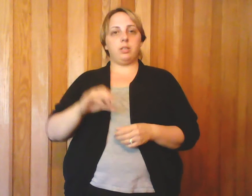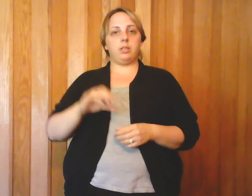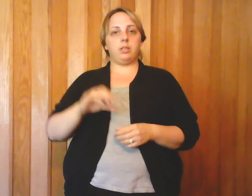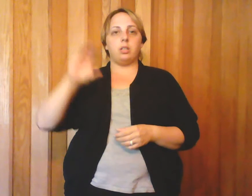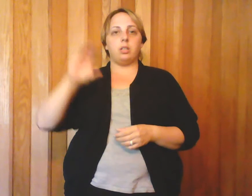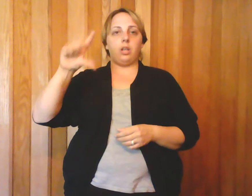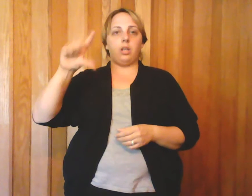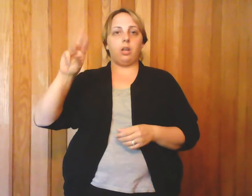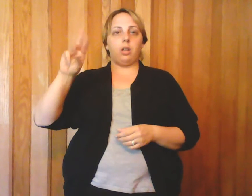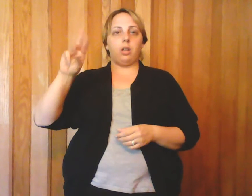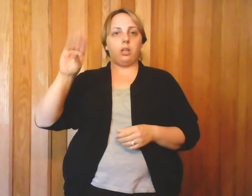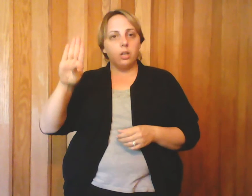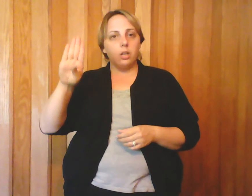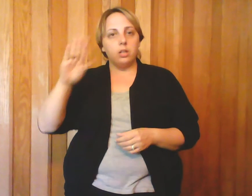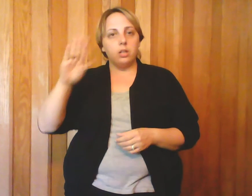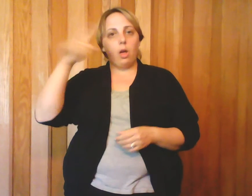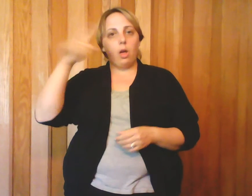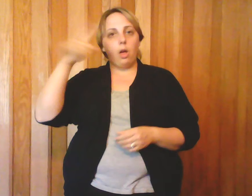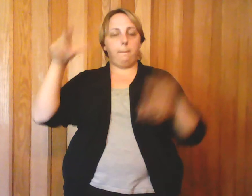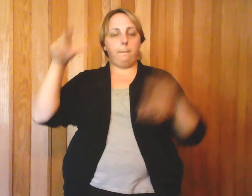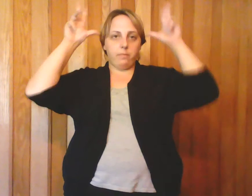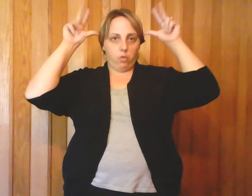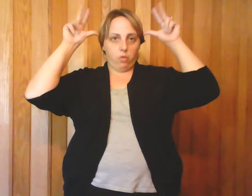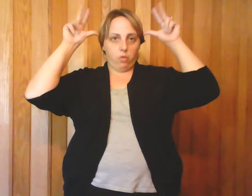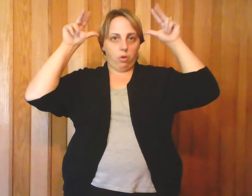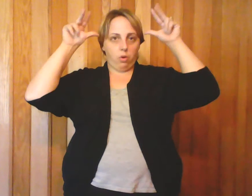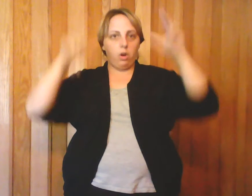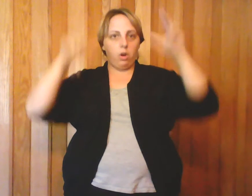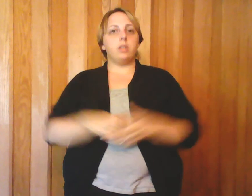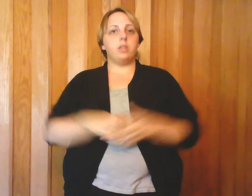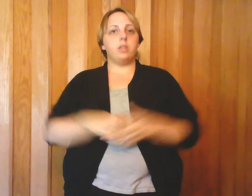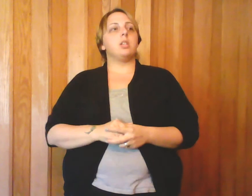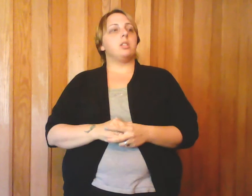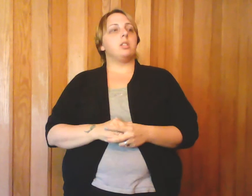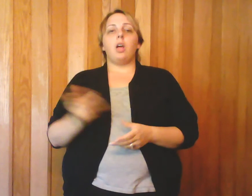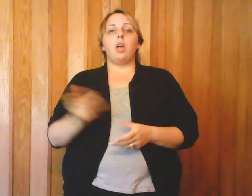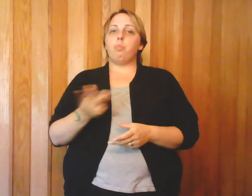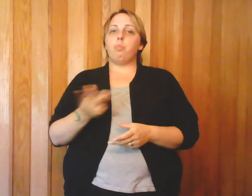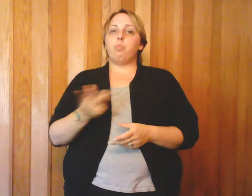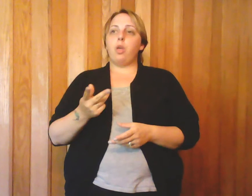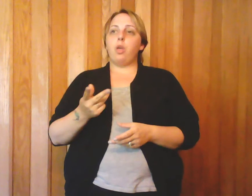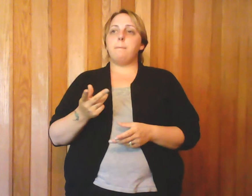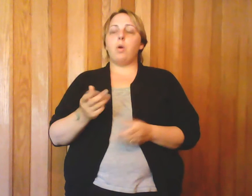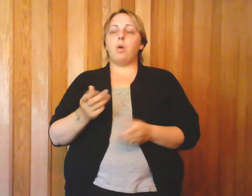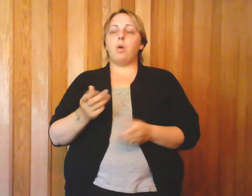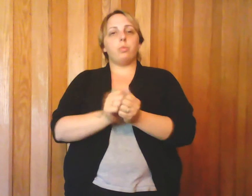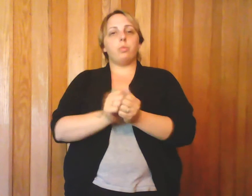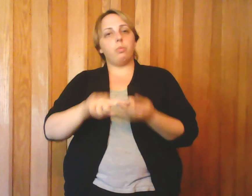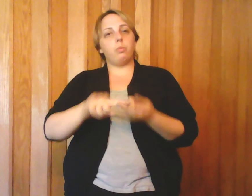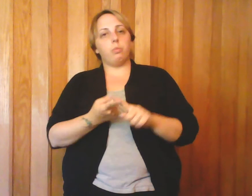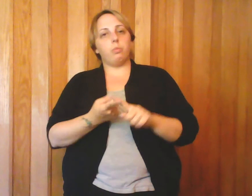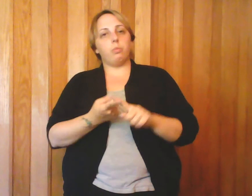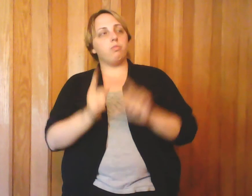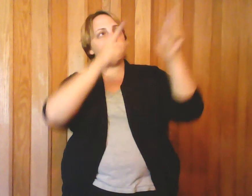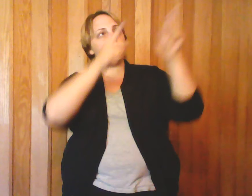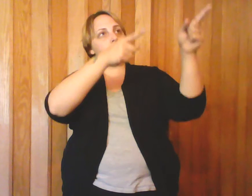outdoors. My grandfather was an avid trout fisherman, so he was in his heaven. And my grandmother actually, although she didn't like the roughing